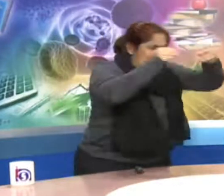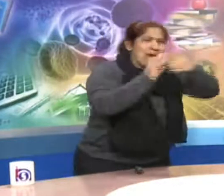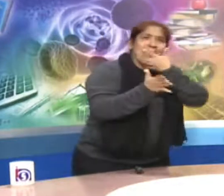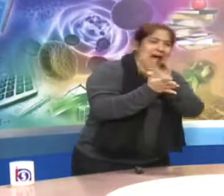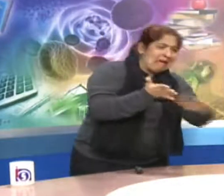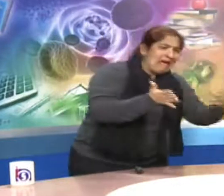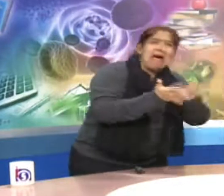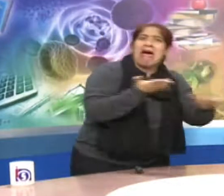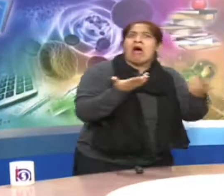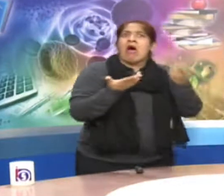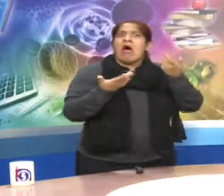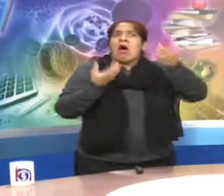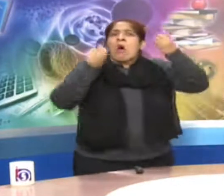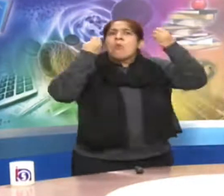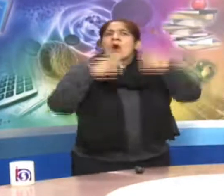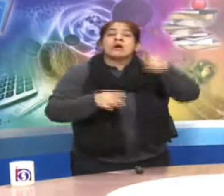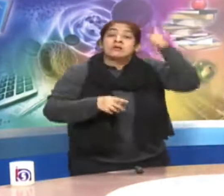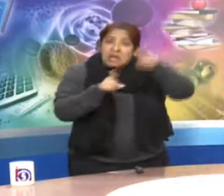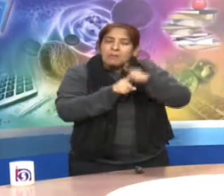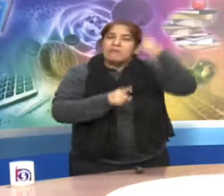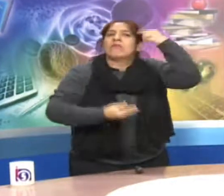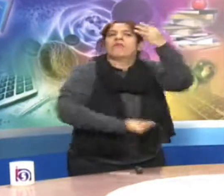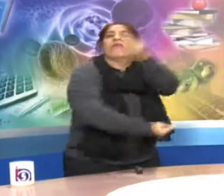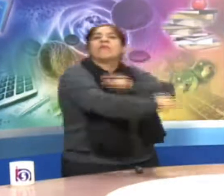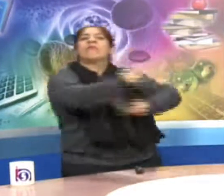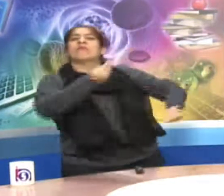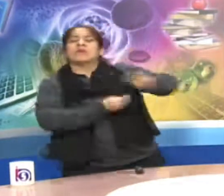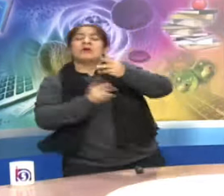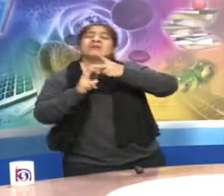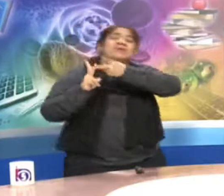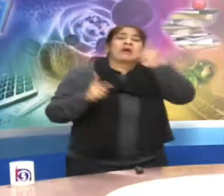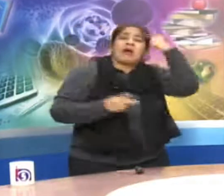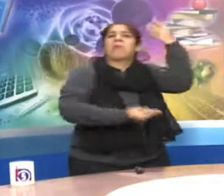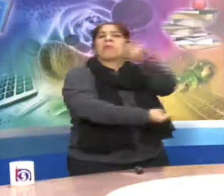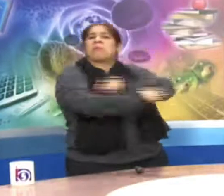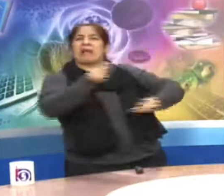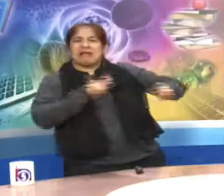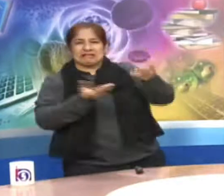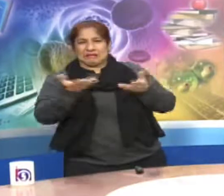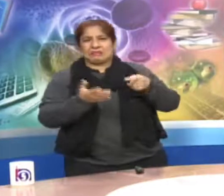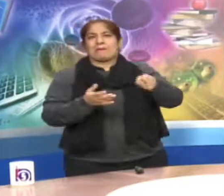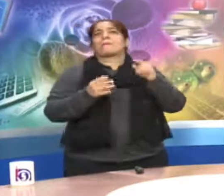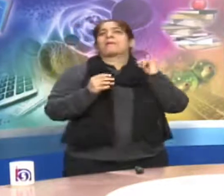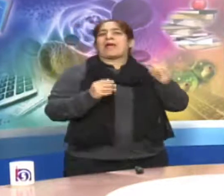Making the copies of clothes or anything, that is known as black market.